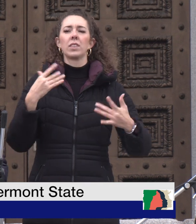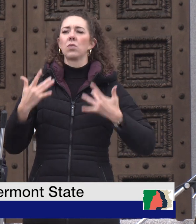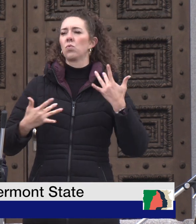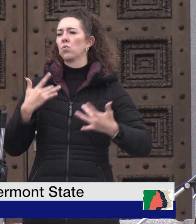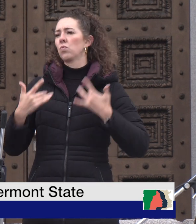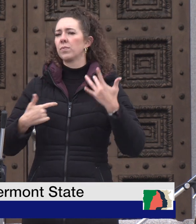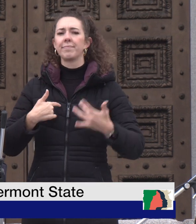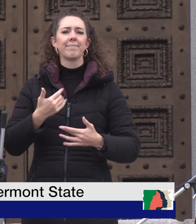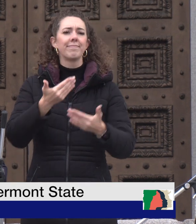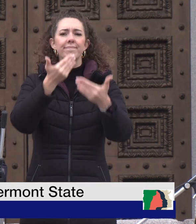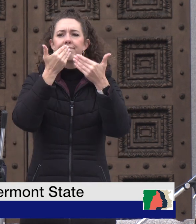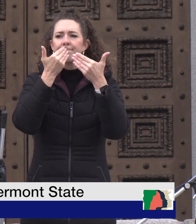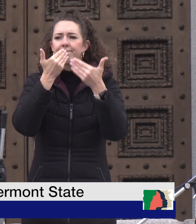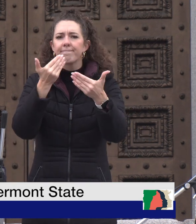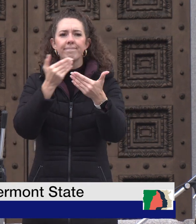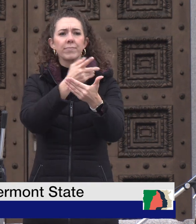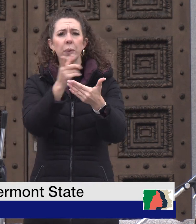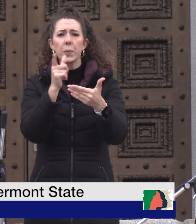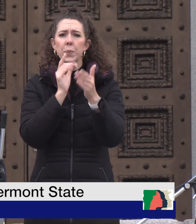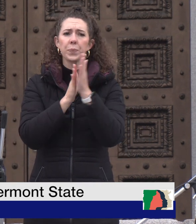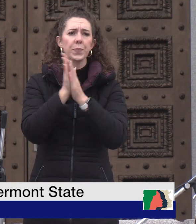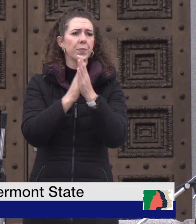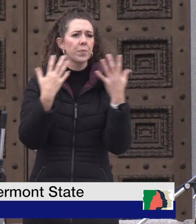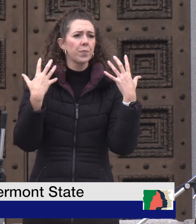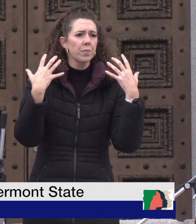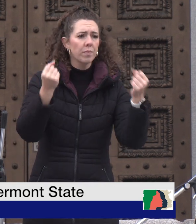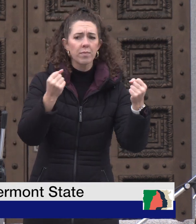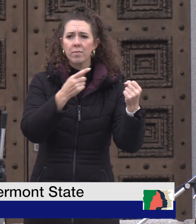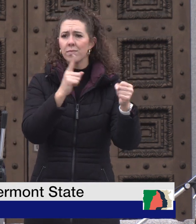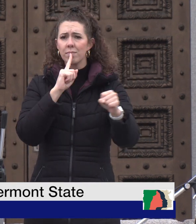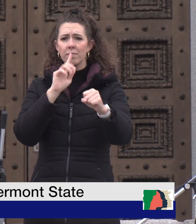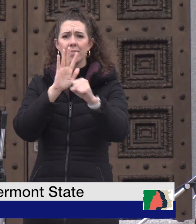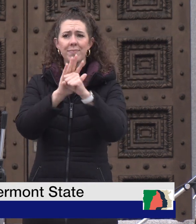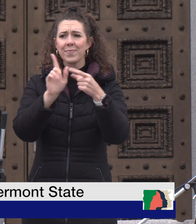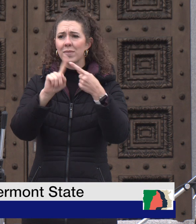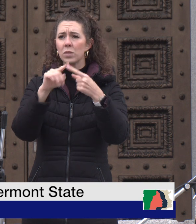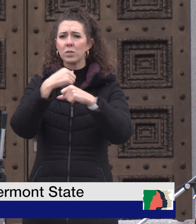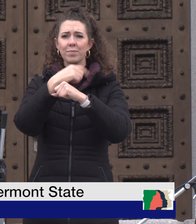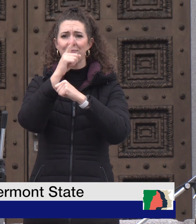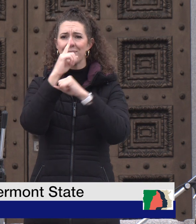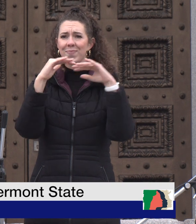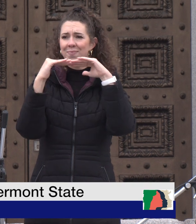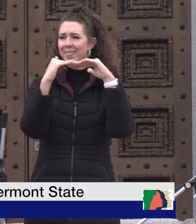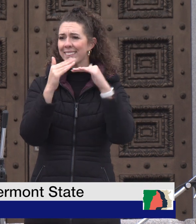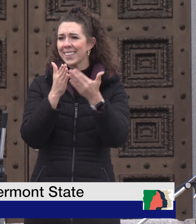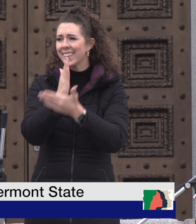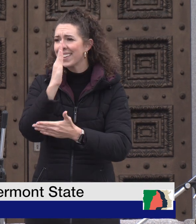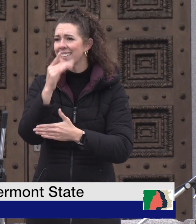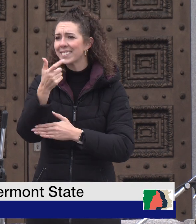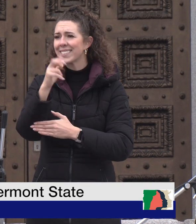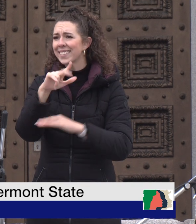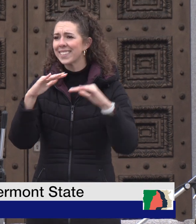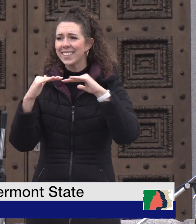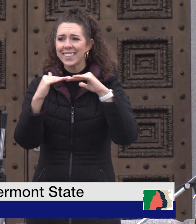your courage. Thank you for your commitment to equal rights and gender equality.